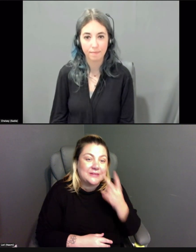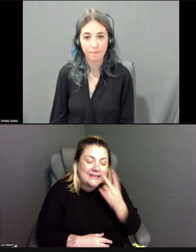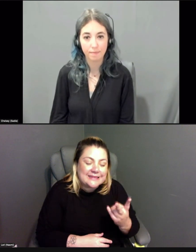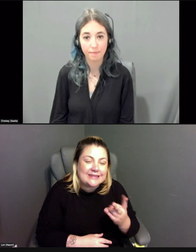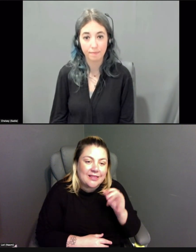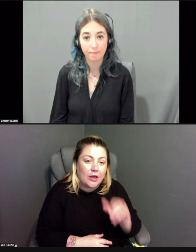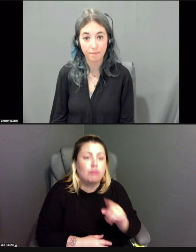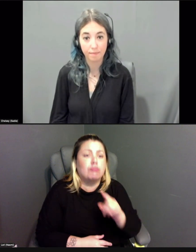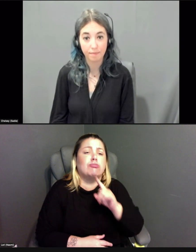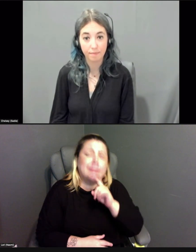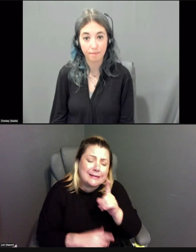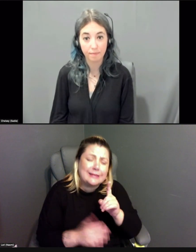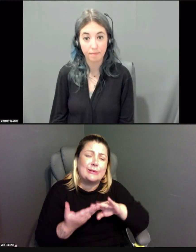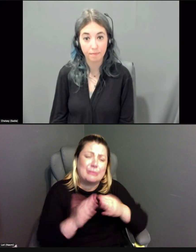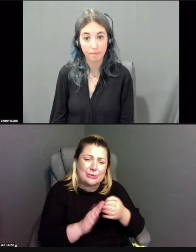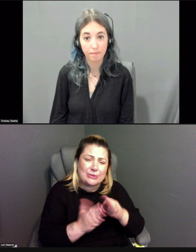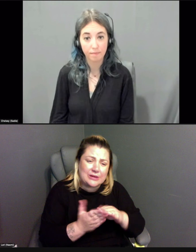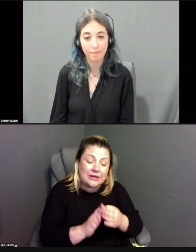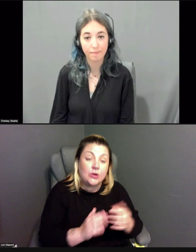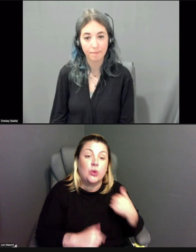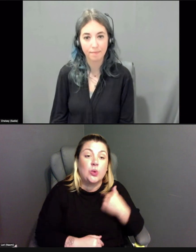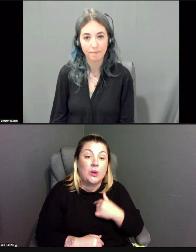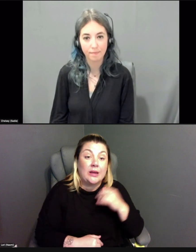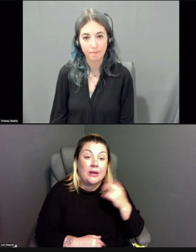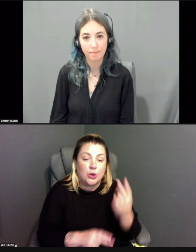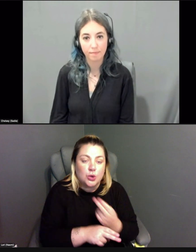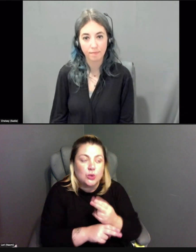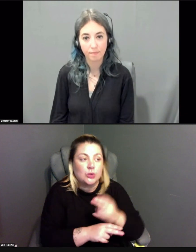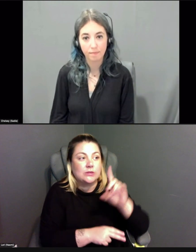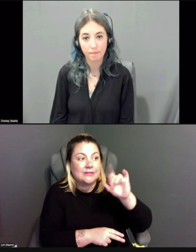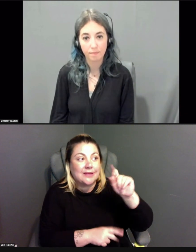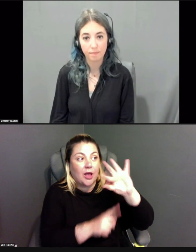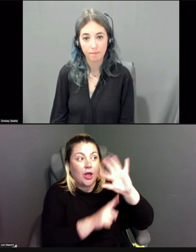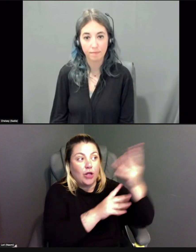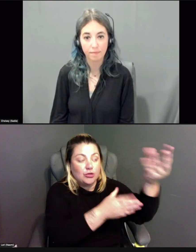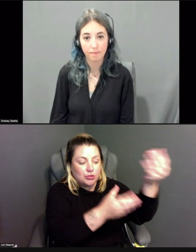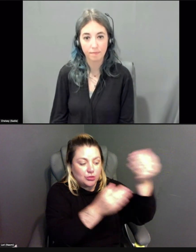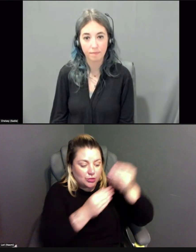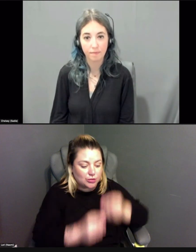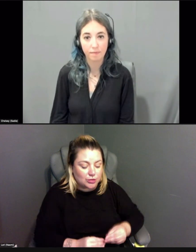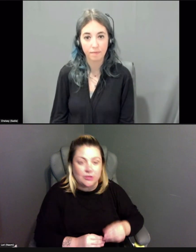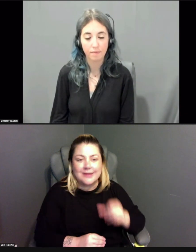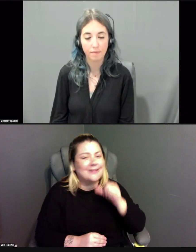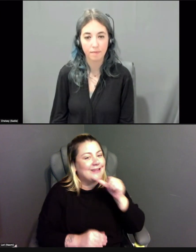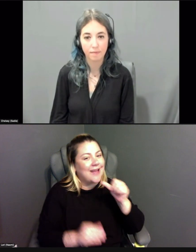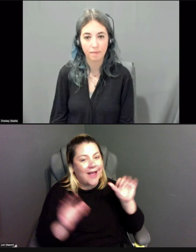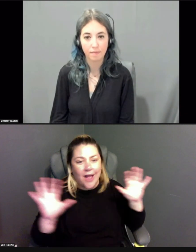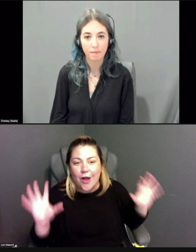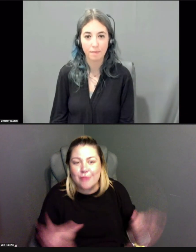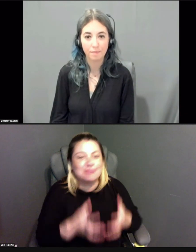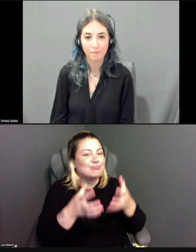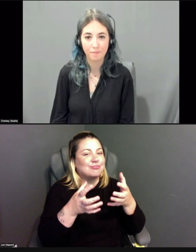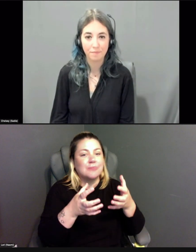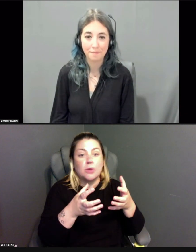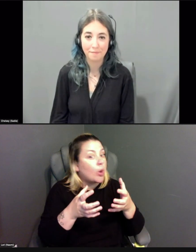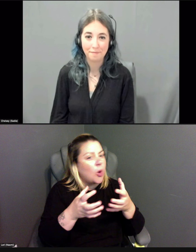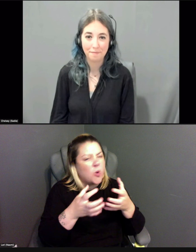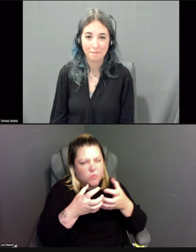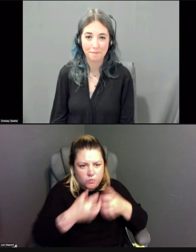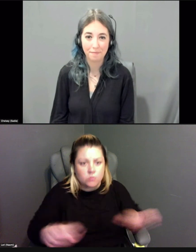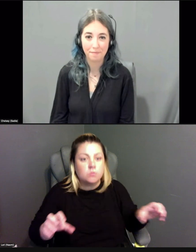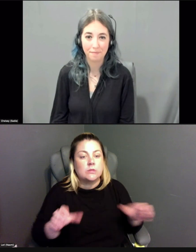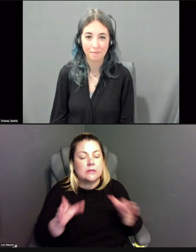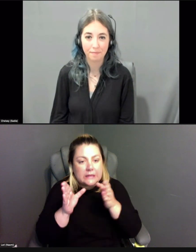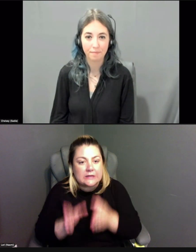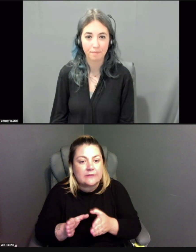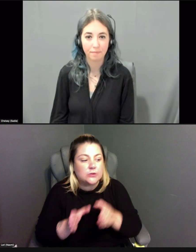instead, we go into those spaces thinking not solidarity and community, but like individual people who are